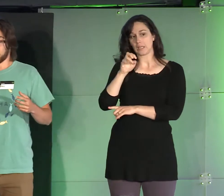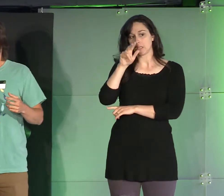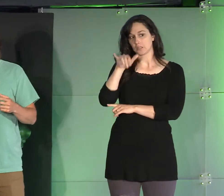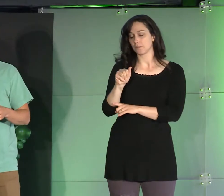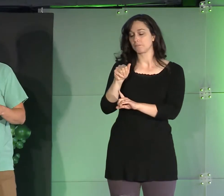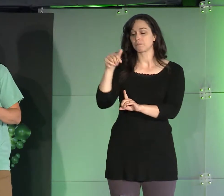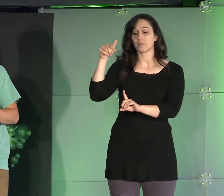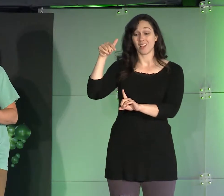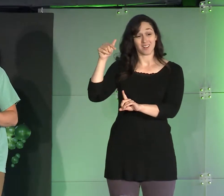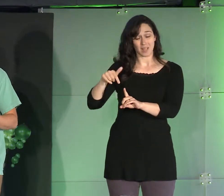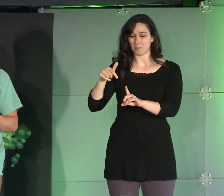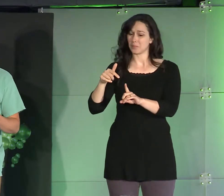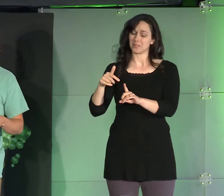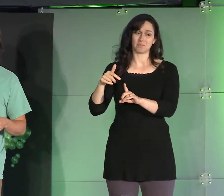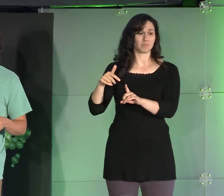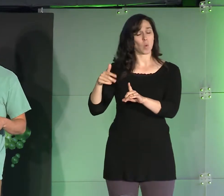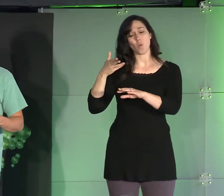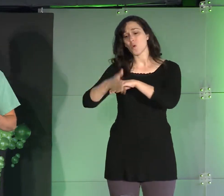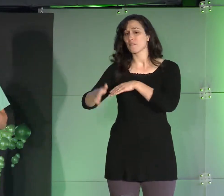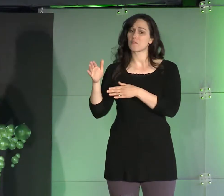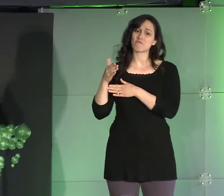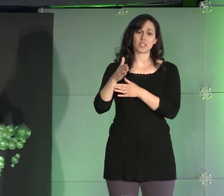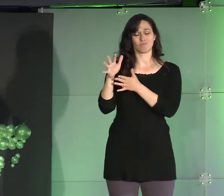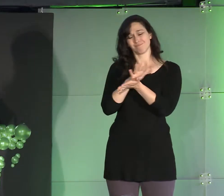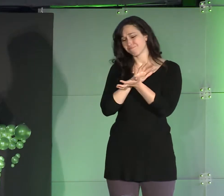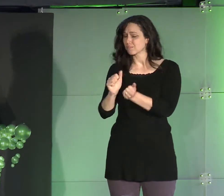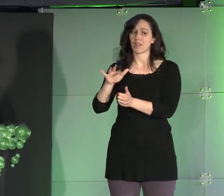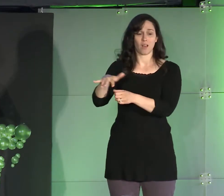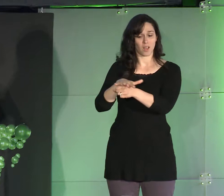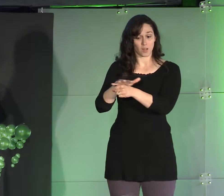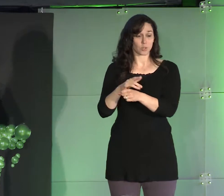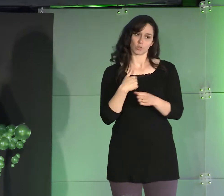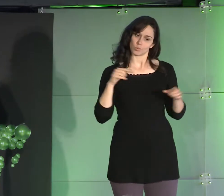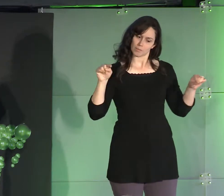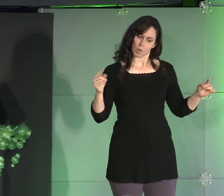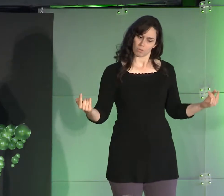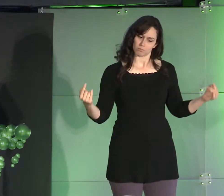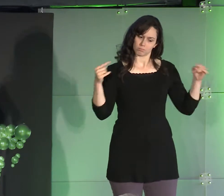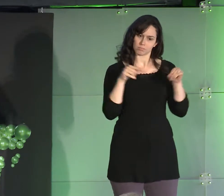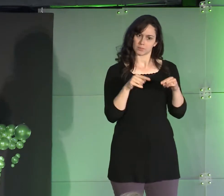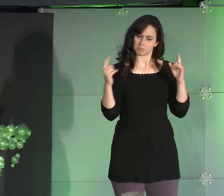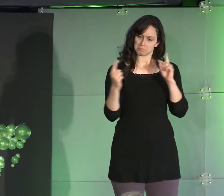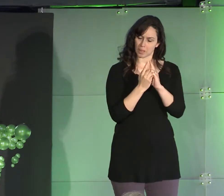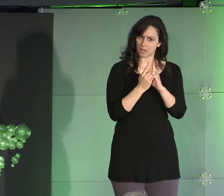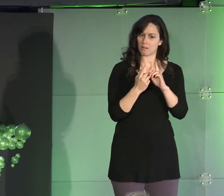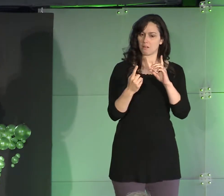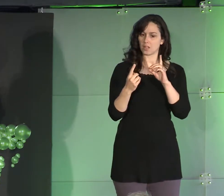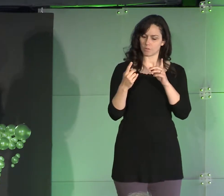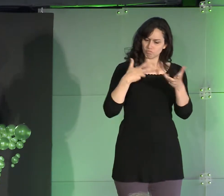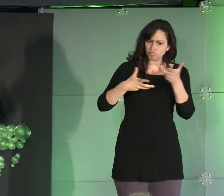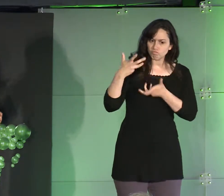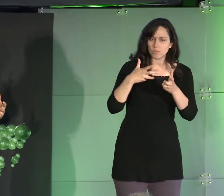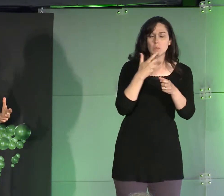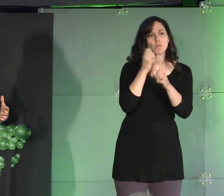been destroyed by trawling and overfishing. So our mutual passions, we kind of came together and started